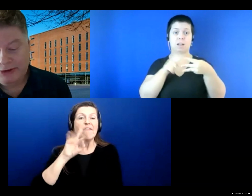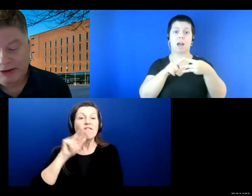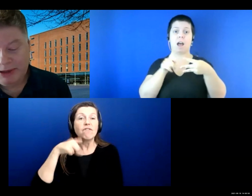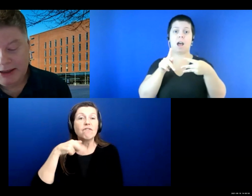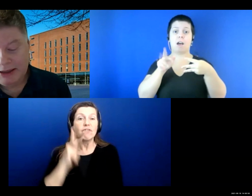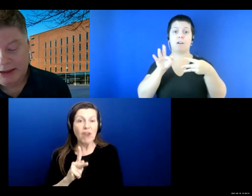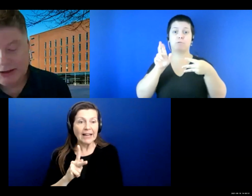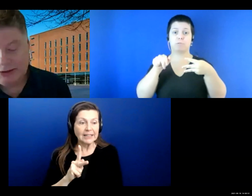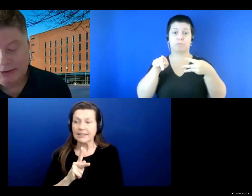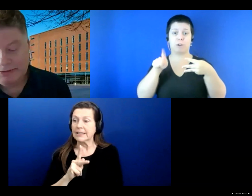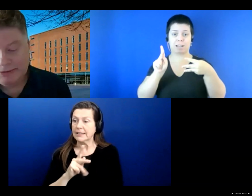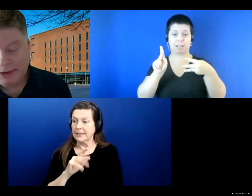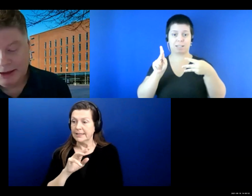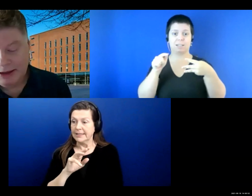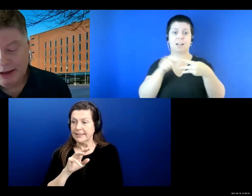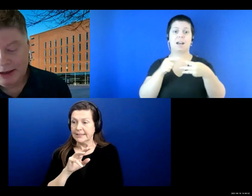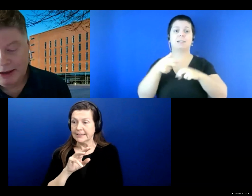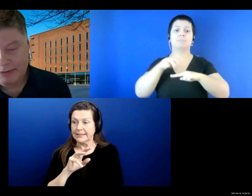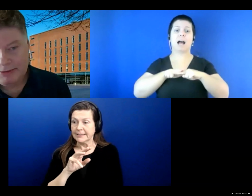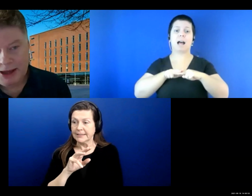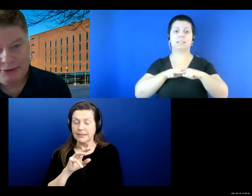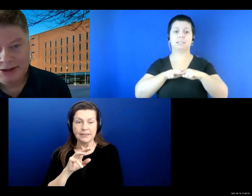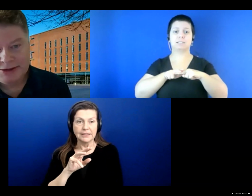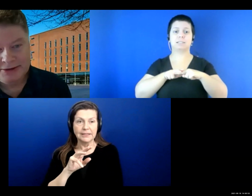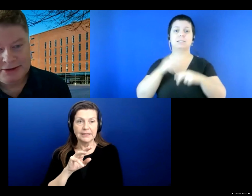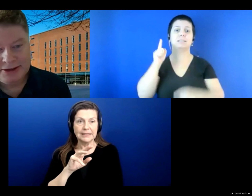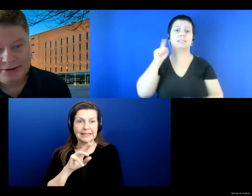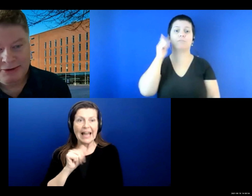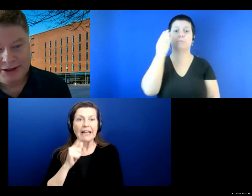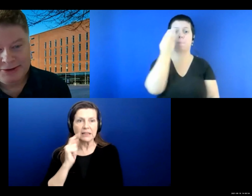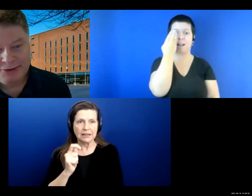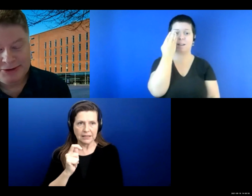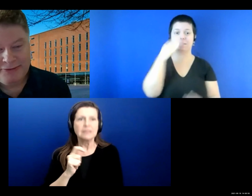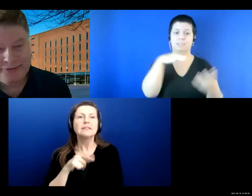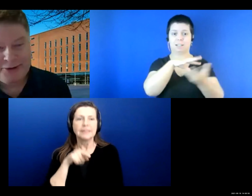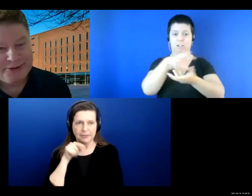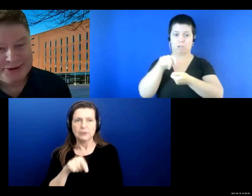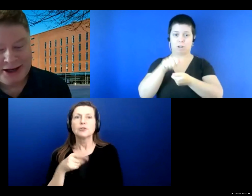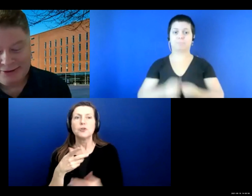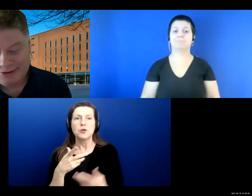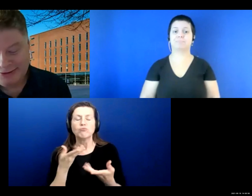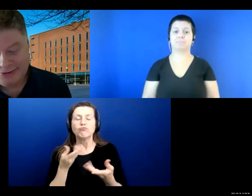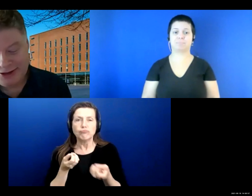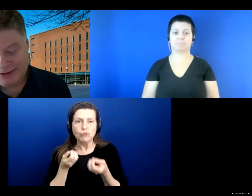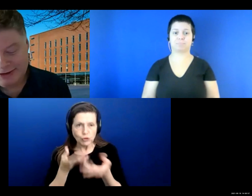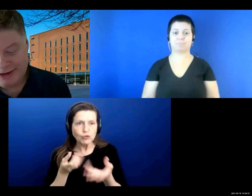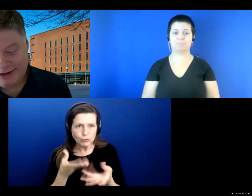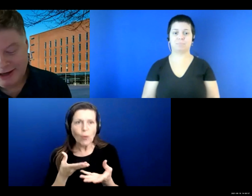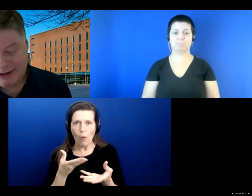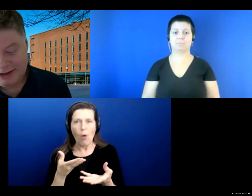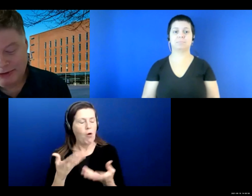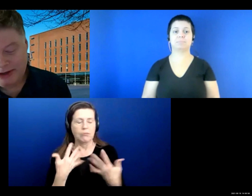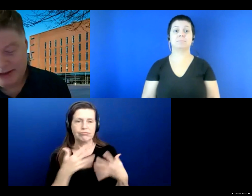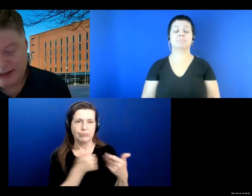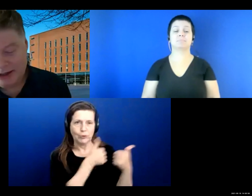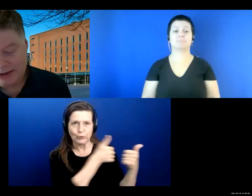head of Deafblind International, and all these talks have very good titles. So Frank's